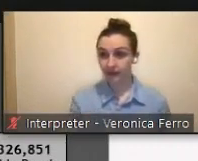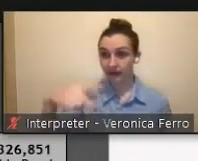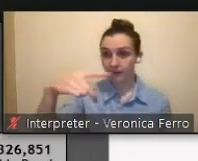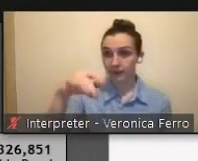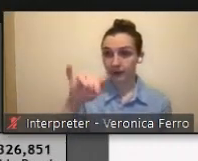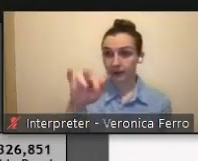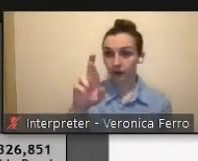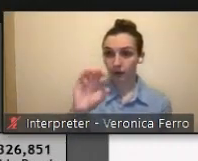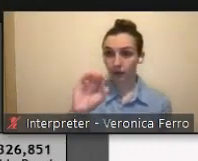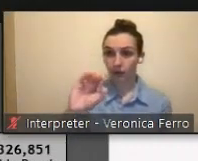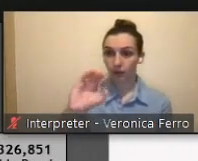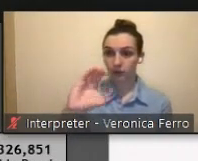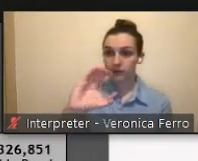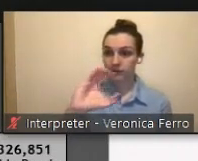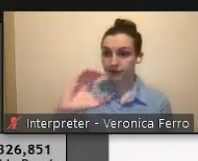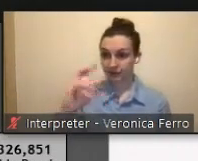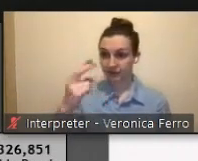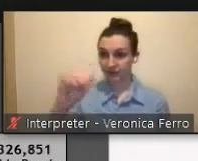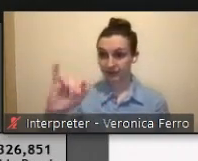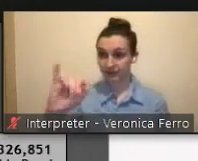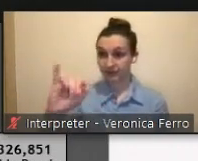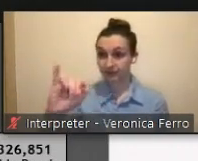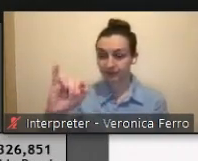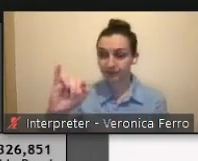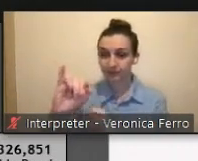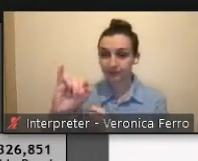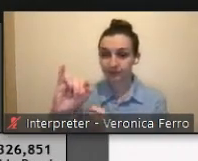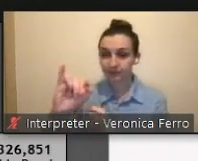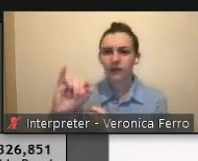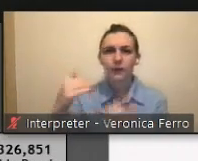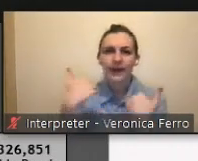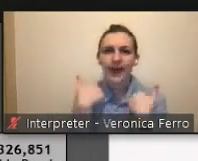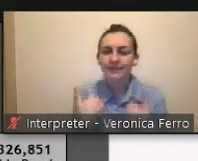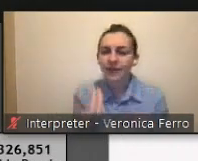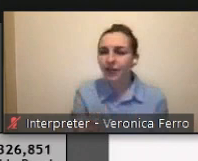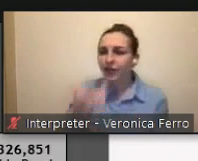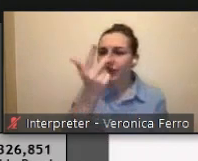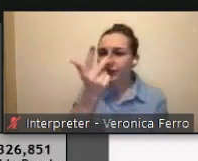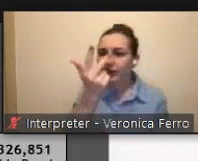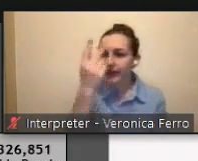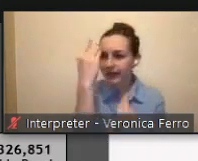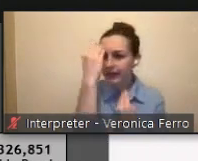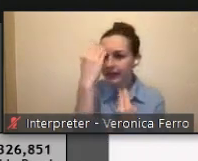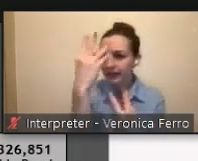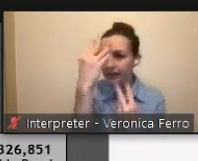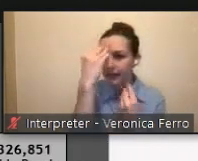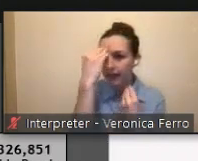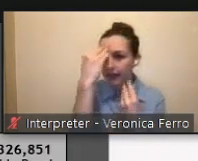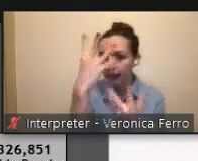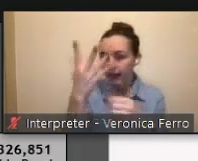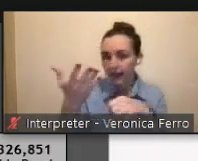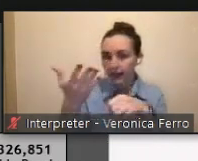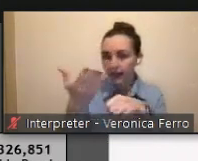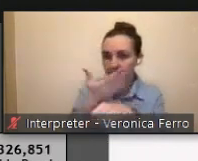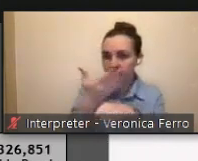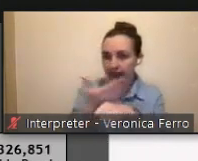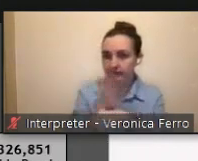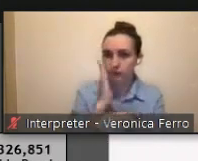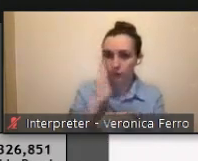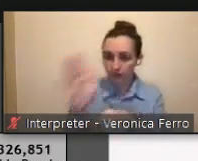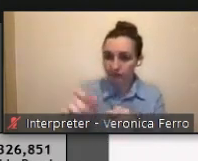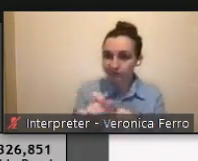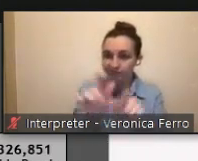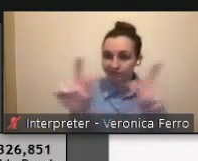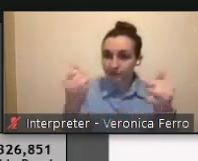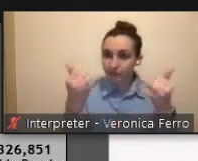Wonderful. So we have 3 data dashboard updates for the vaccine data that's going to go live today at 4 o'clock. If you guys notice the